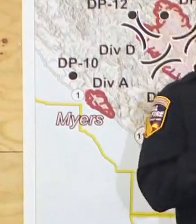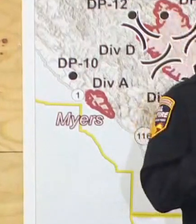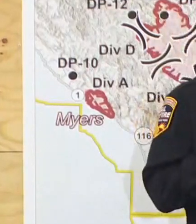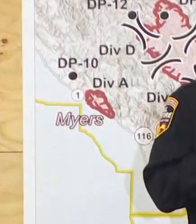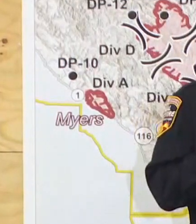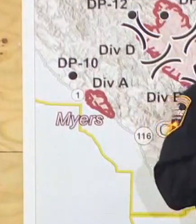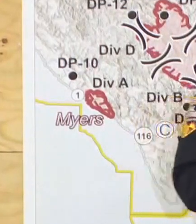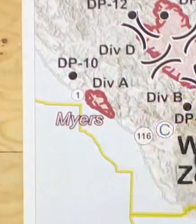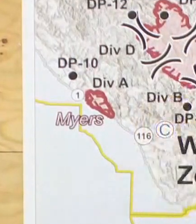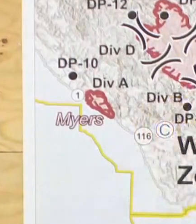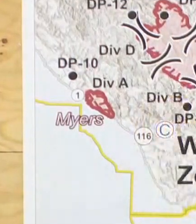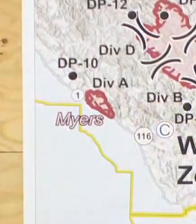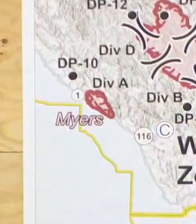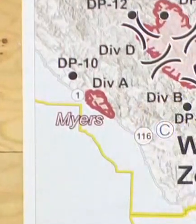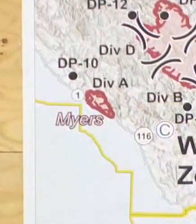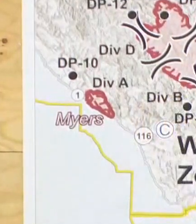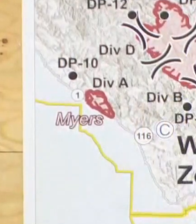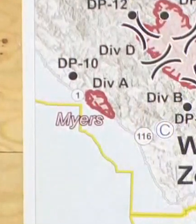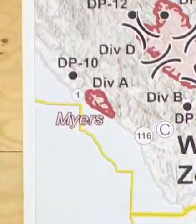That's it. Thanks.